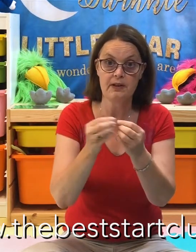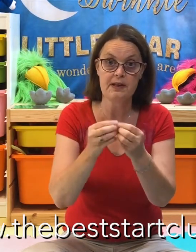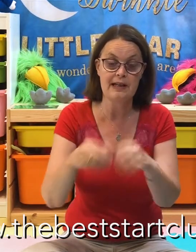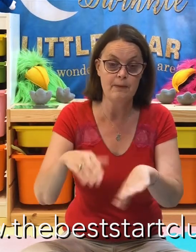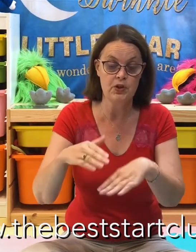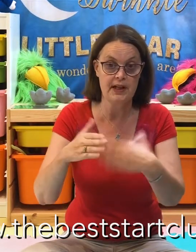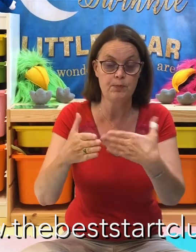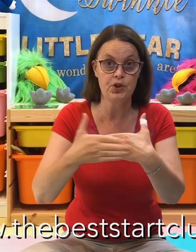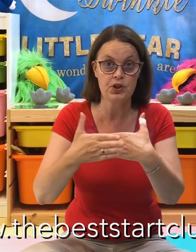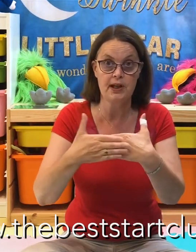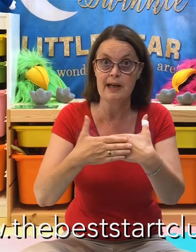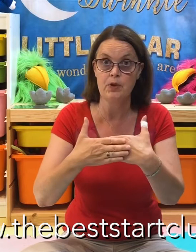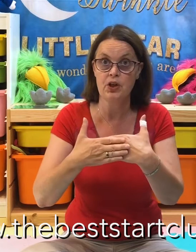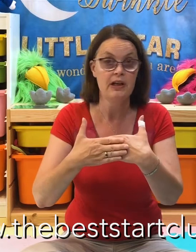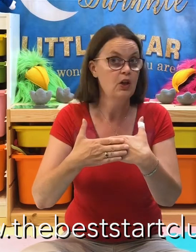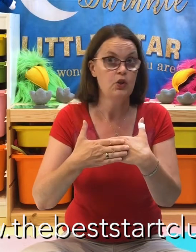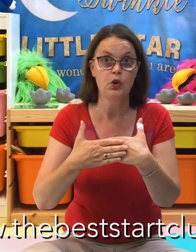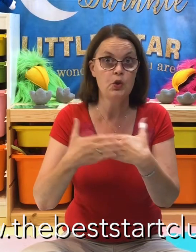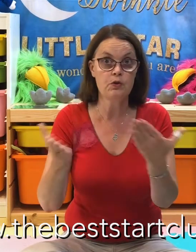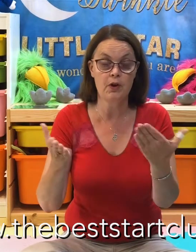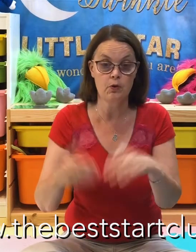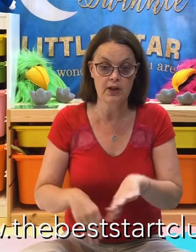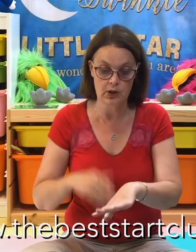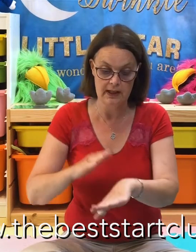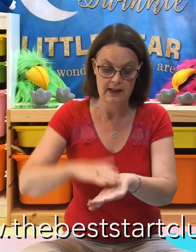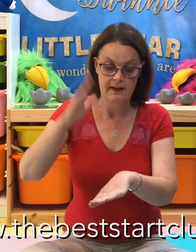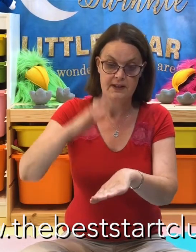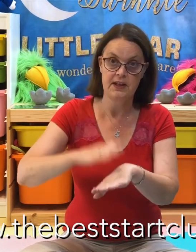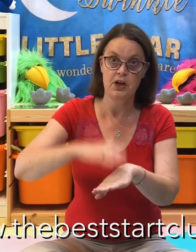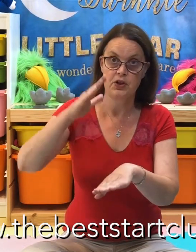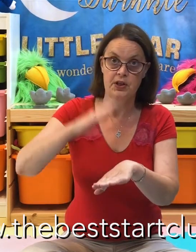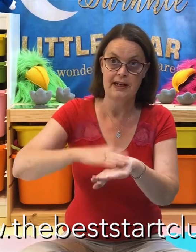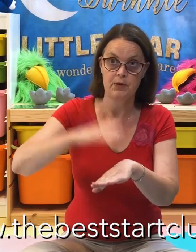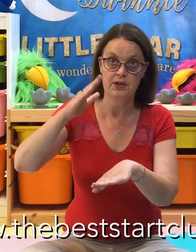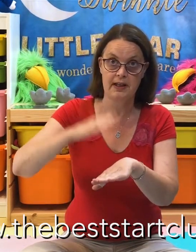Sign Language. That's British Sign Language. They're used very regularly. That's the Irish Sign Language sign.